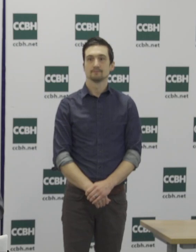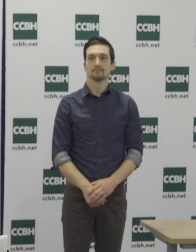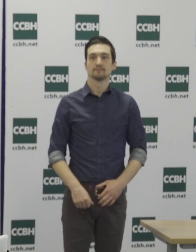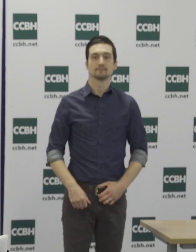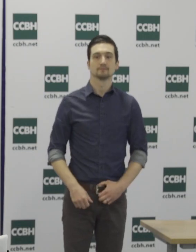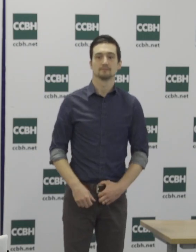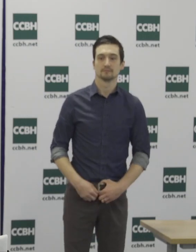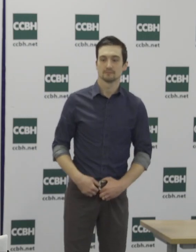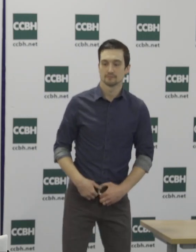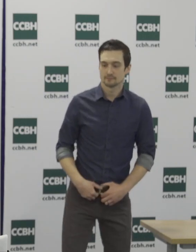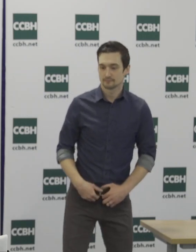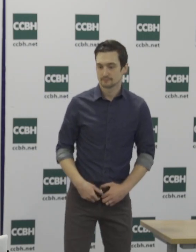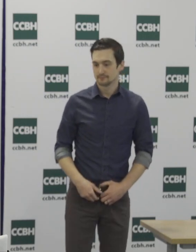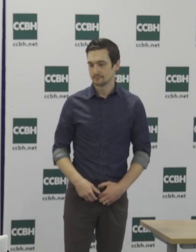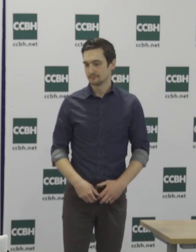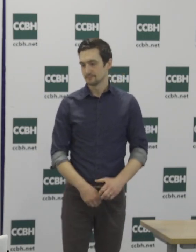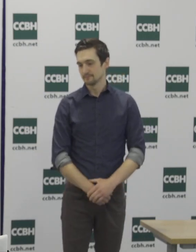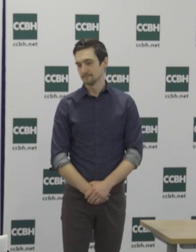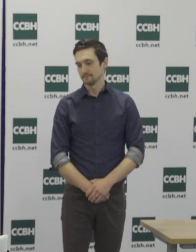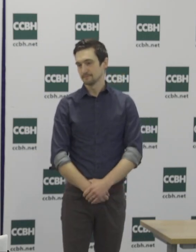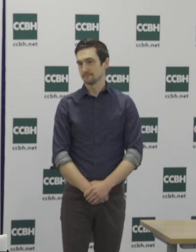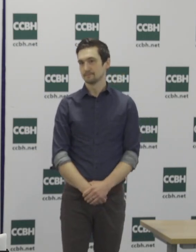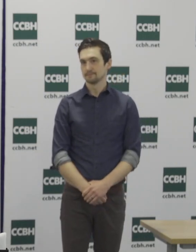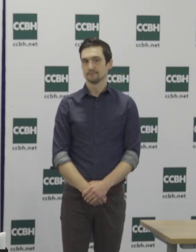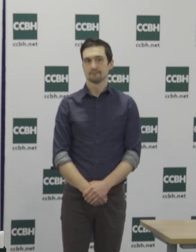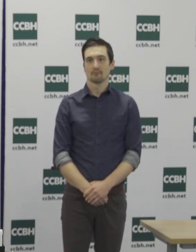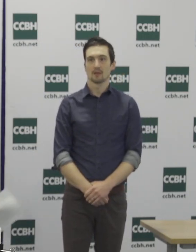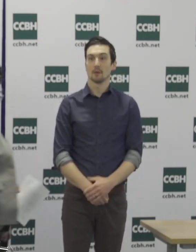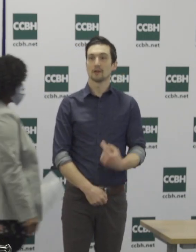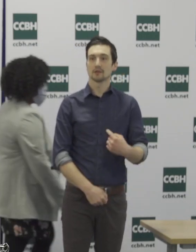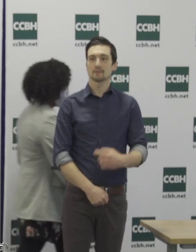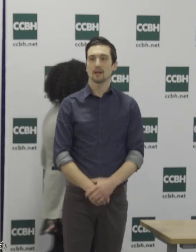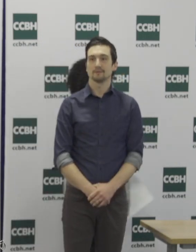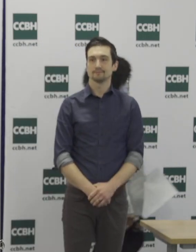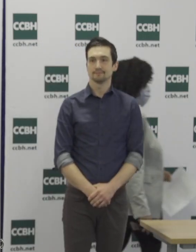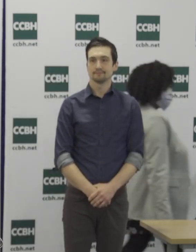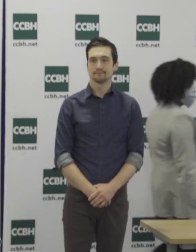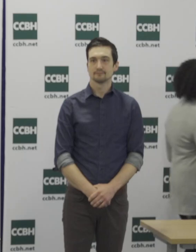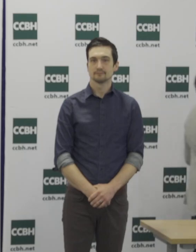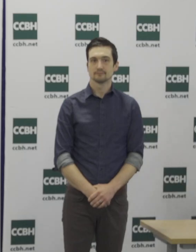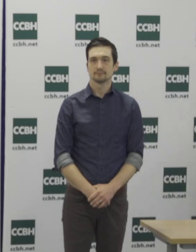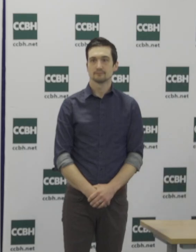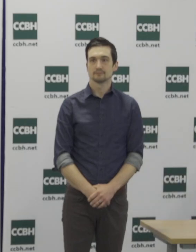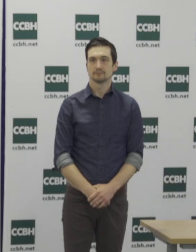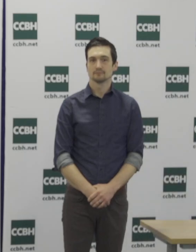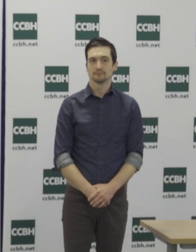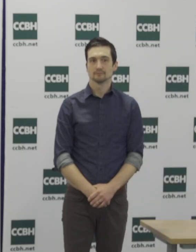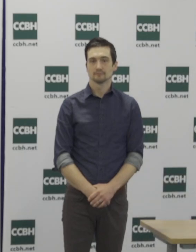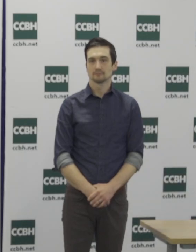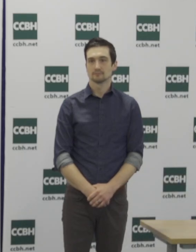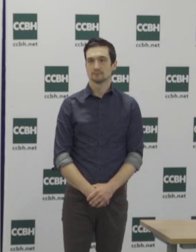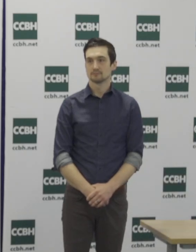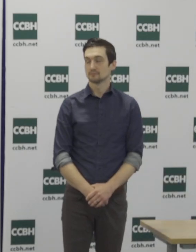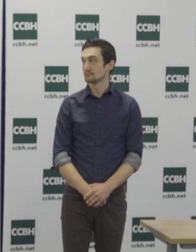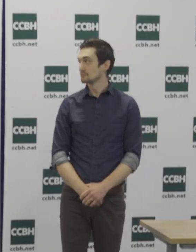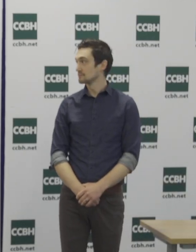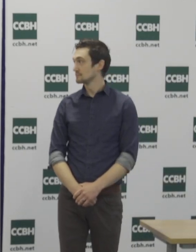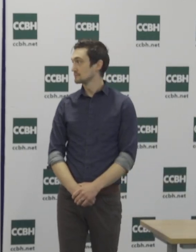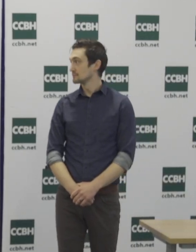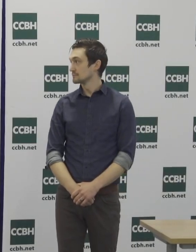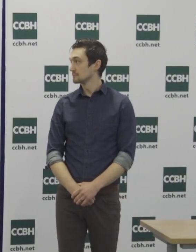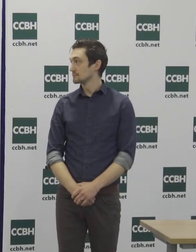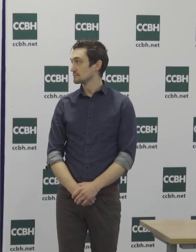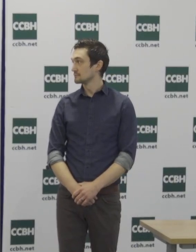Mind backing that up quite a foot? Sure. About a foot? Am I in a good spot? Yeah. How's that?